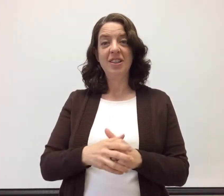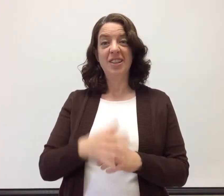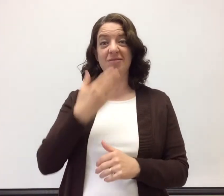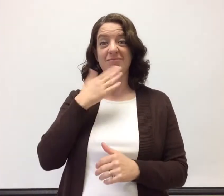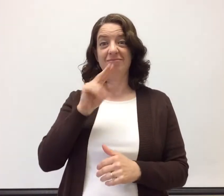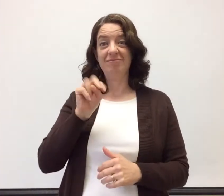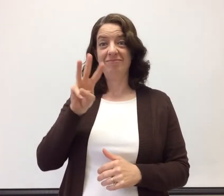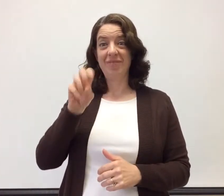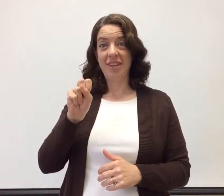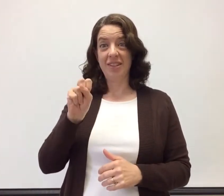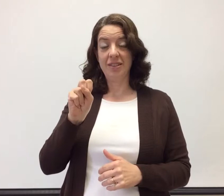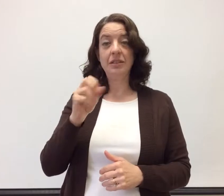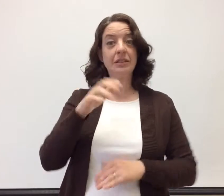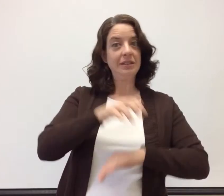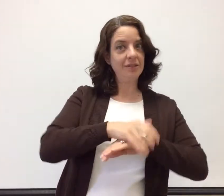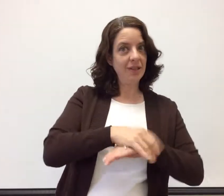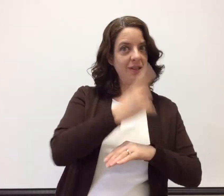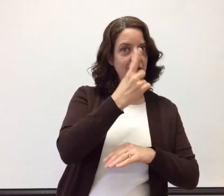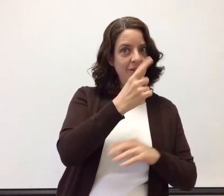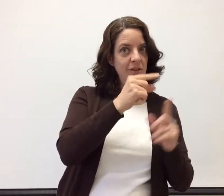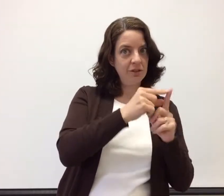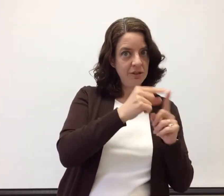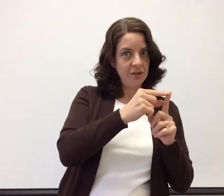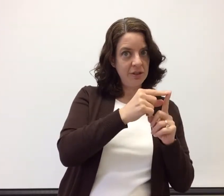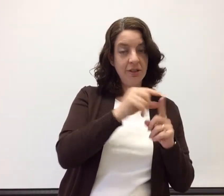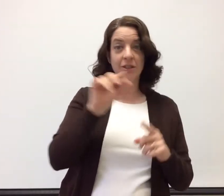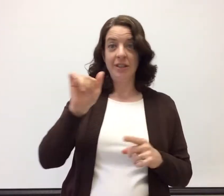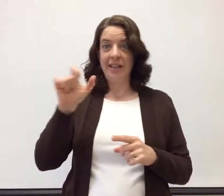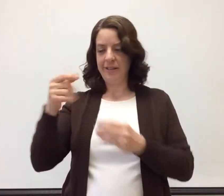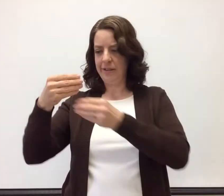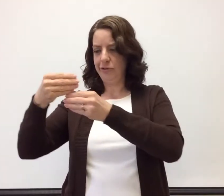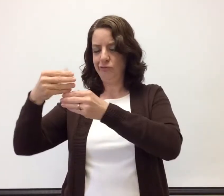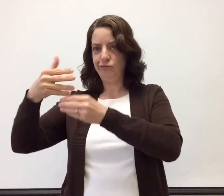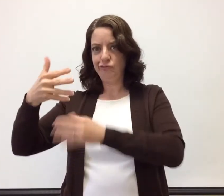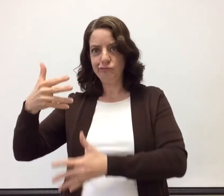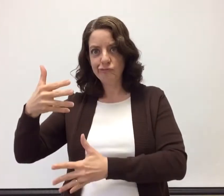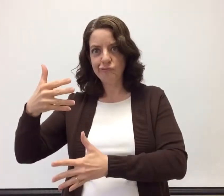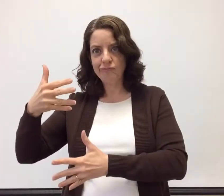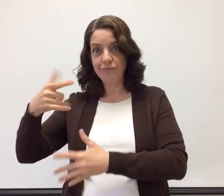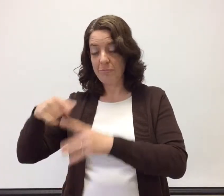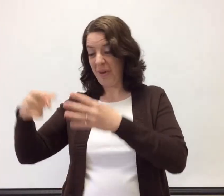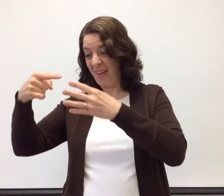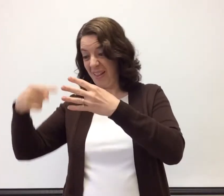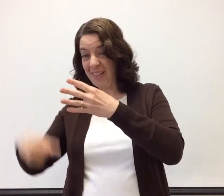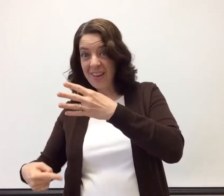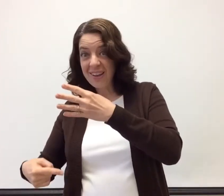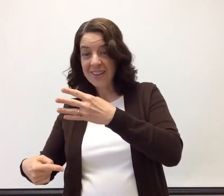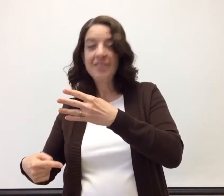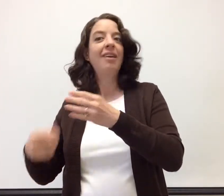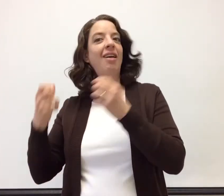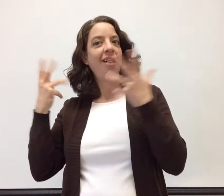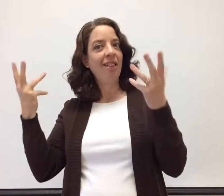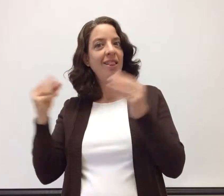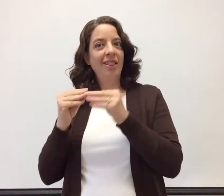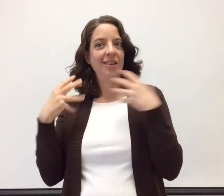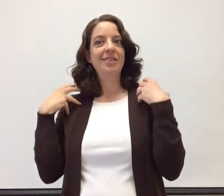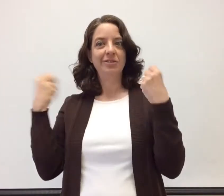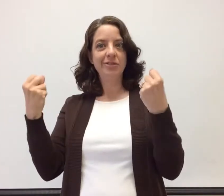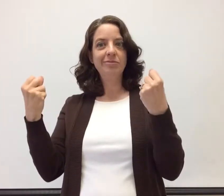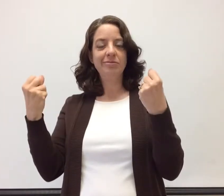you need. But the bad news is, when sometimes we only need one word in English, there's lots of different ways to describe it in ASL.